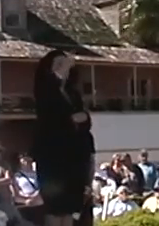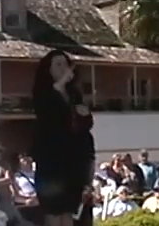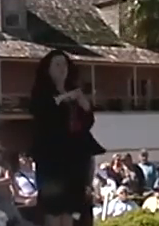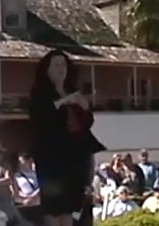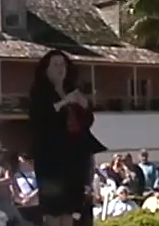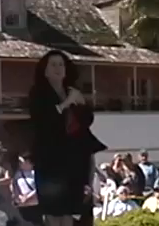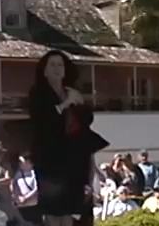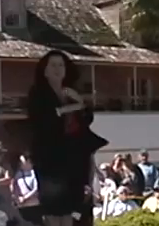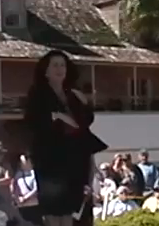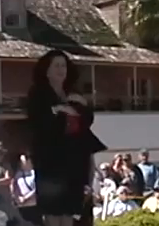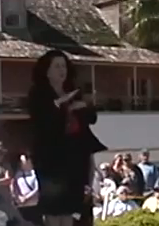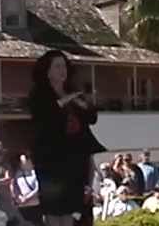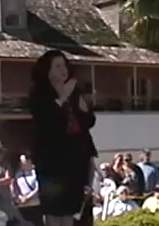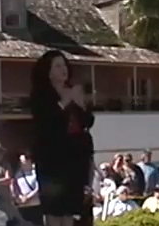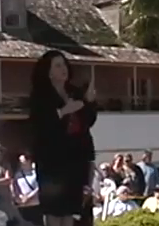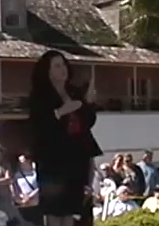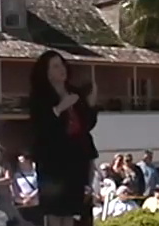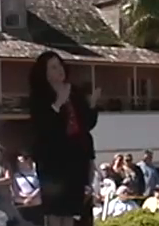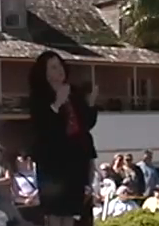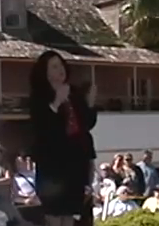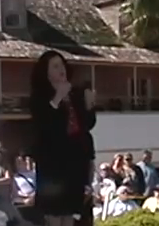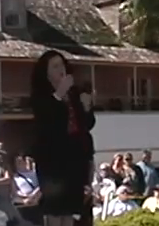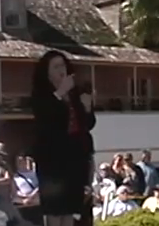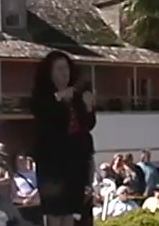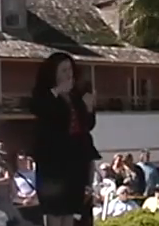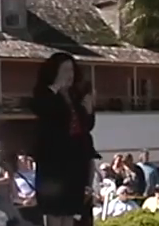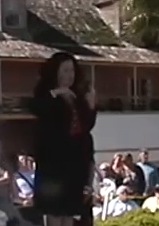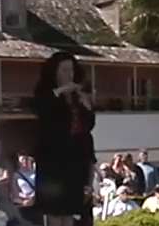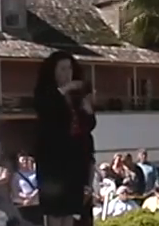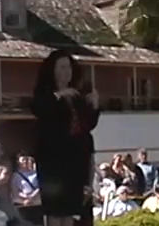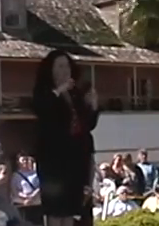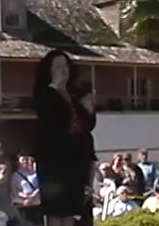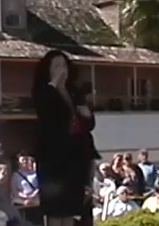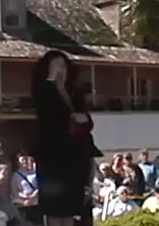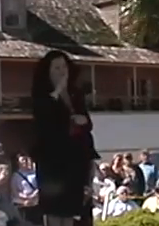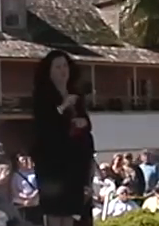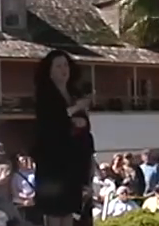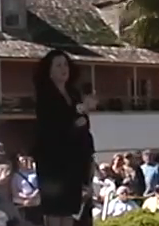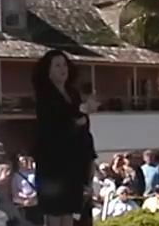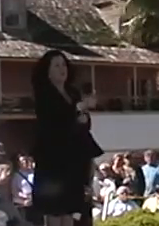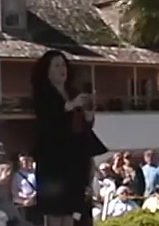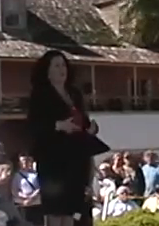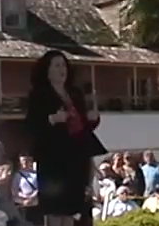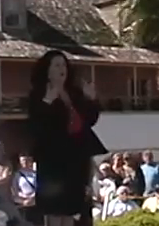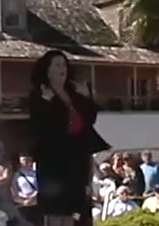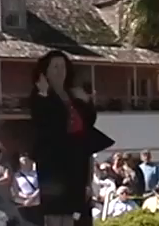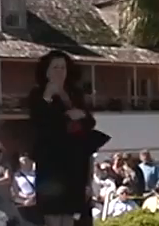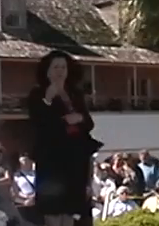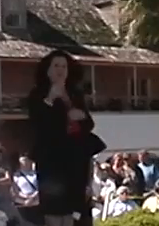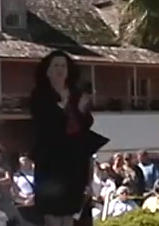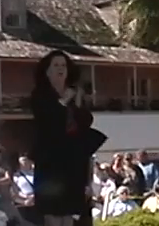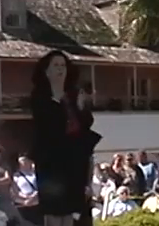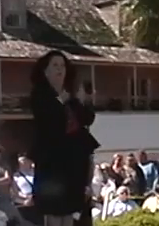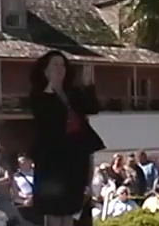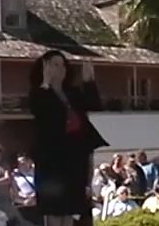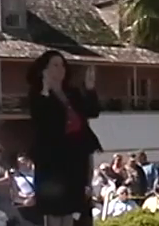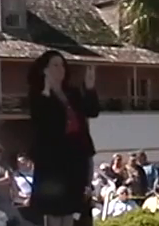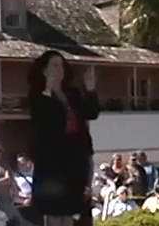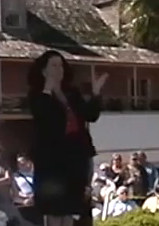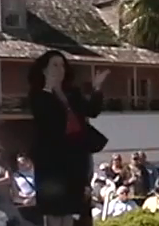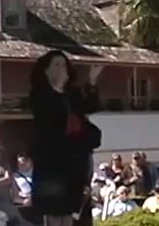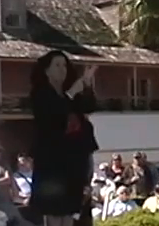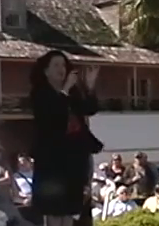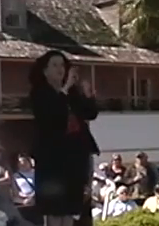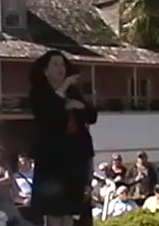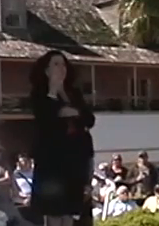some, revolve around the search for eternal life. A history that we highlight in recognition of